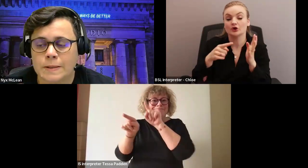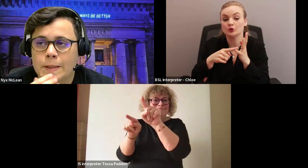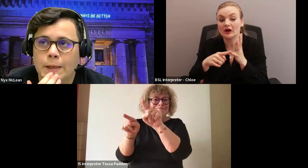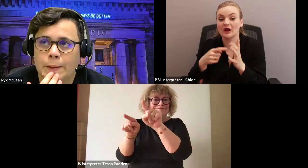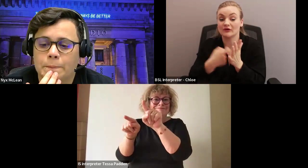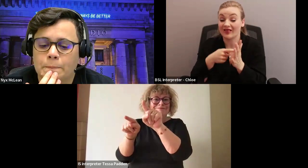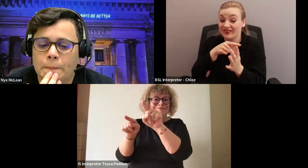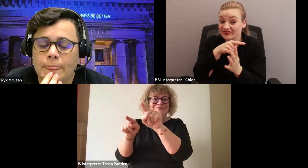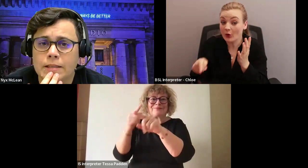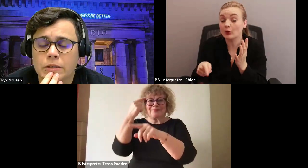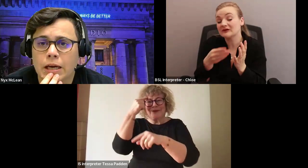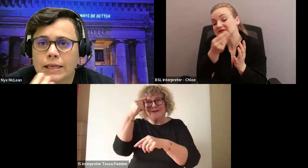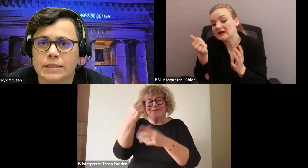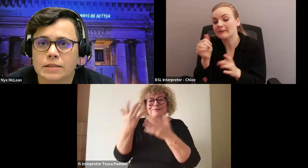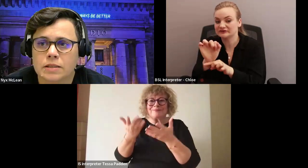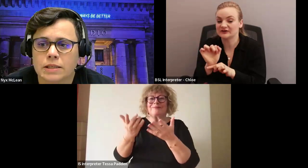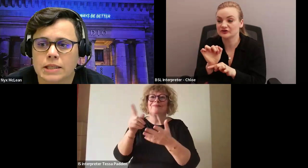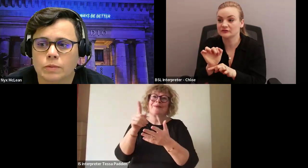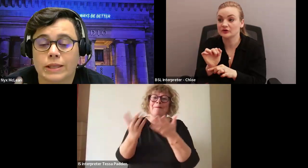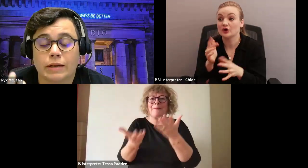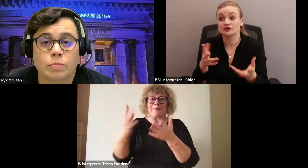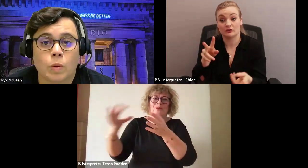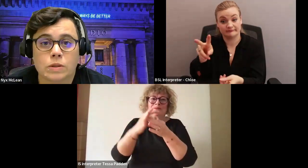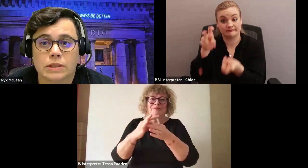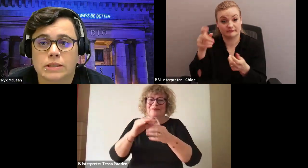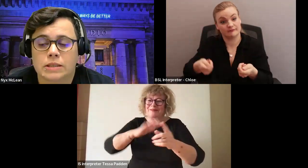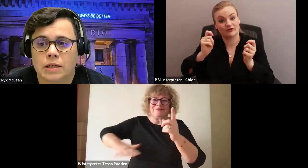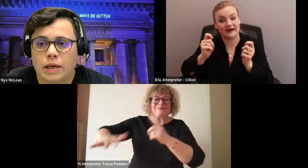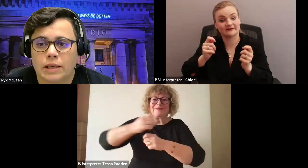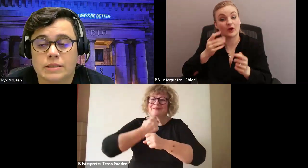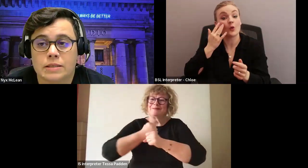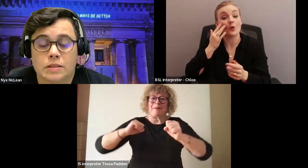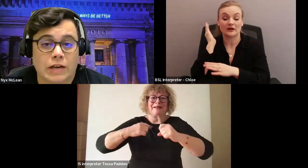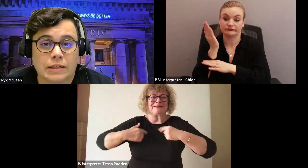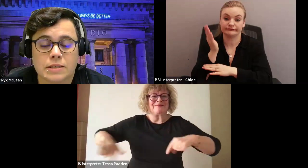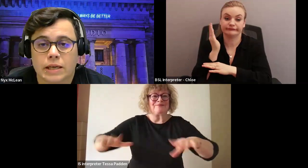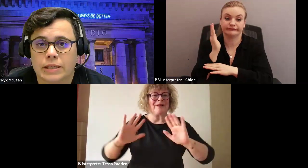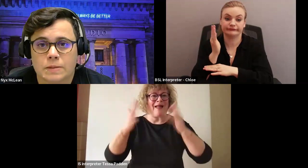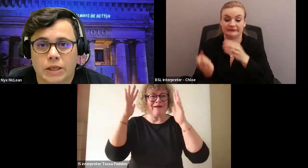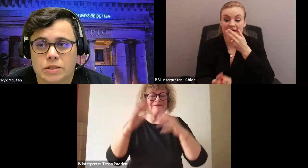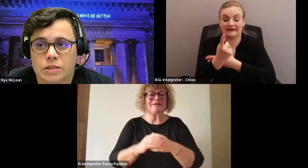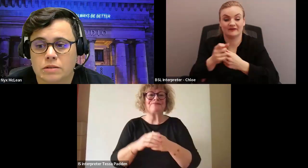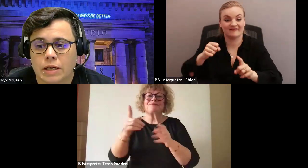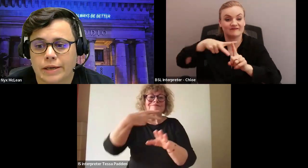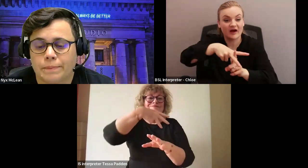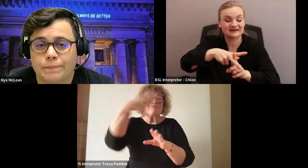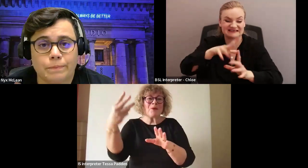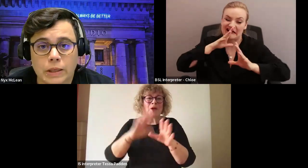protections. And so they highlighted to us that when they reported instances of violence, hate